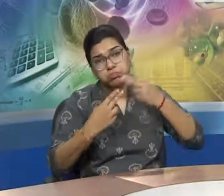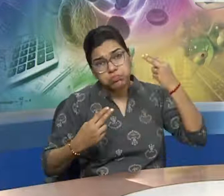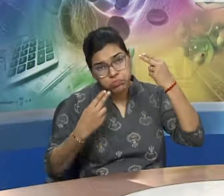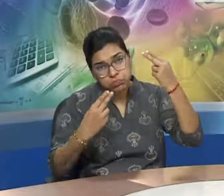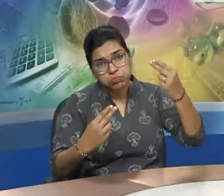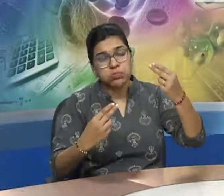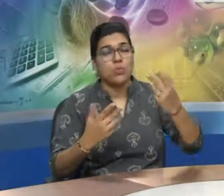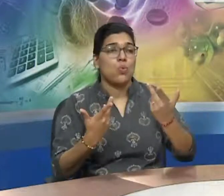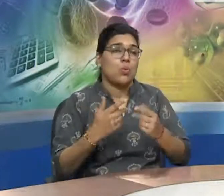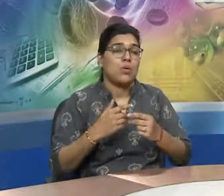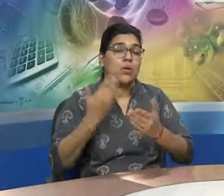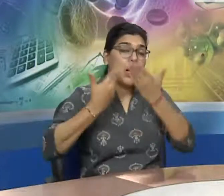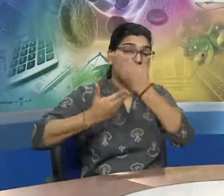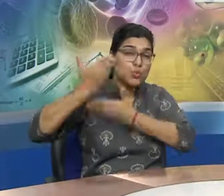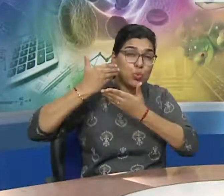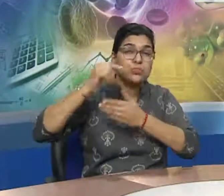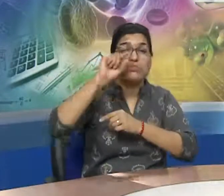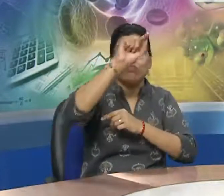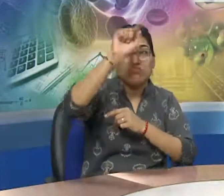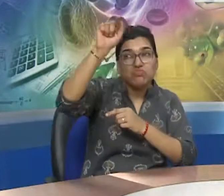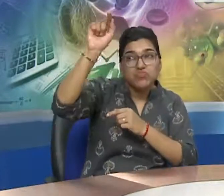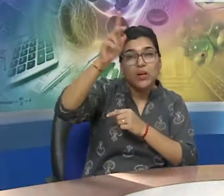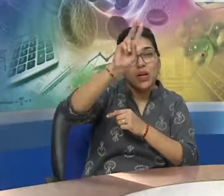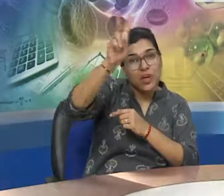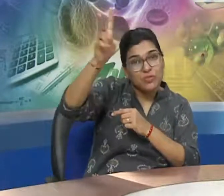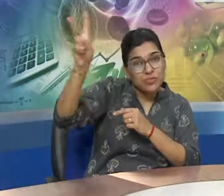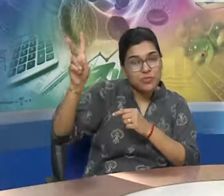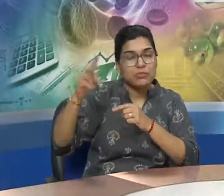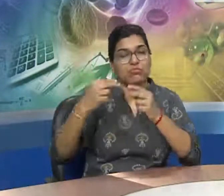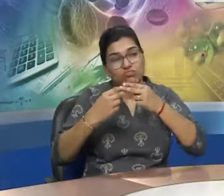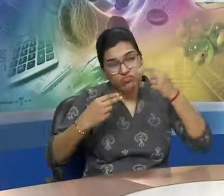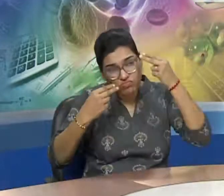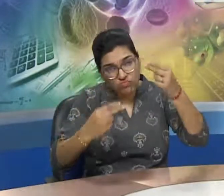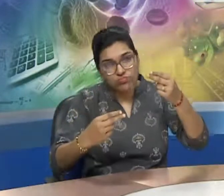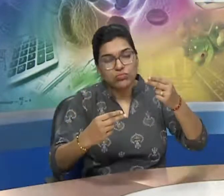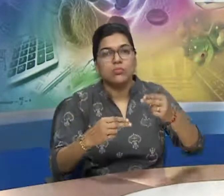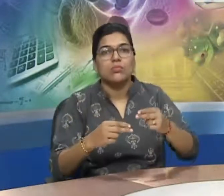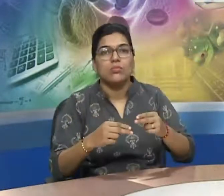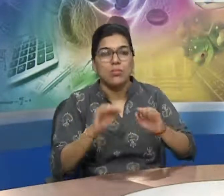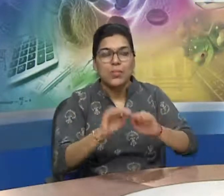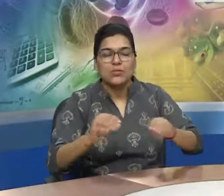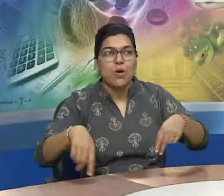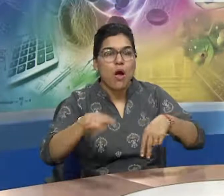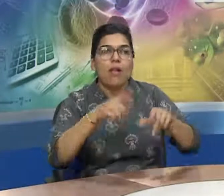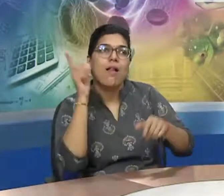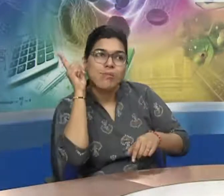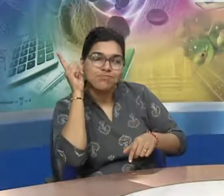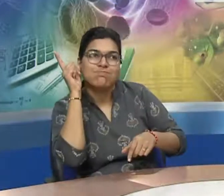talking about how the world was very different when they were children?